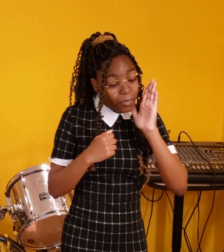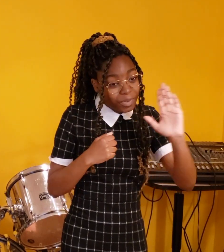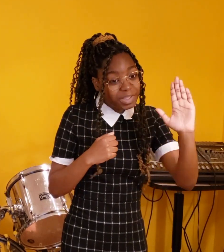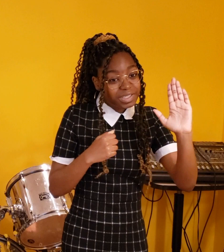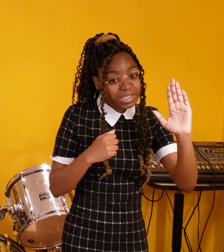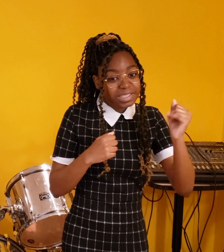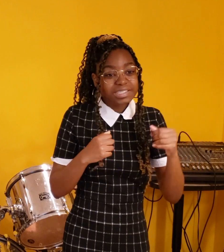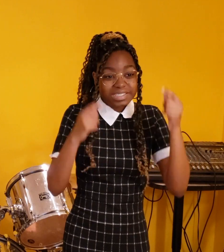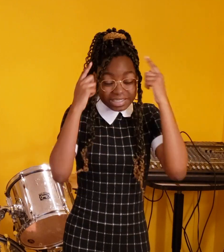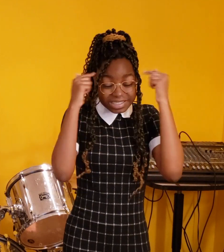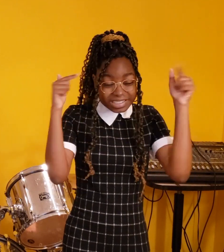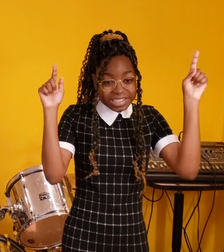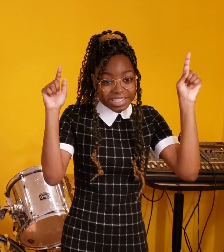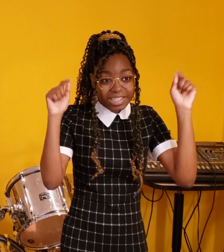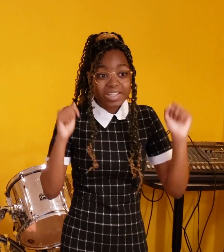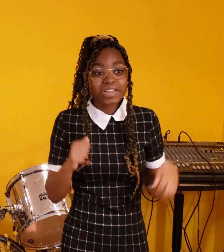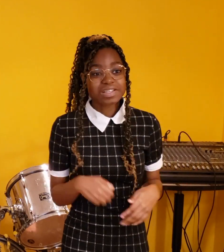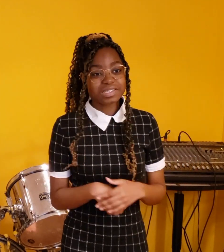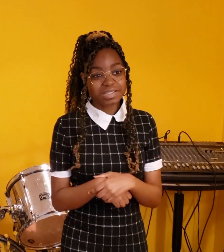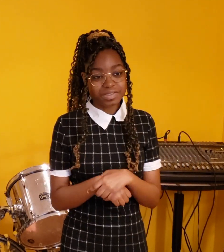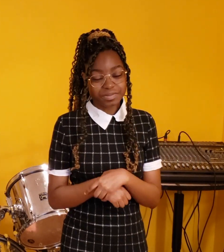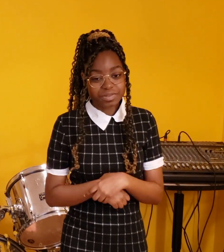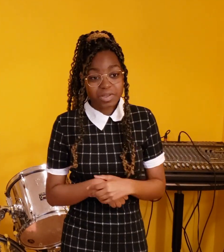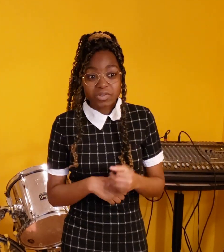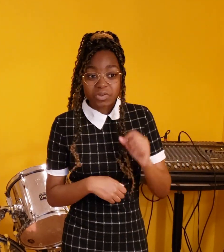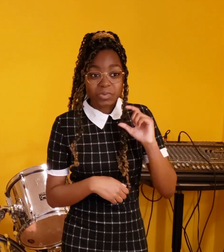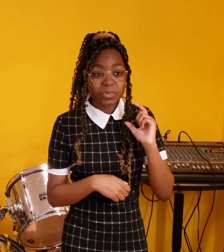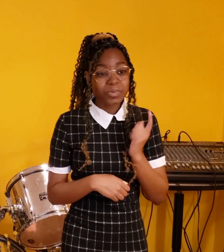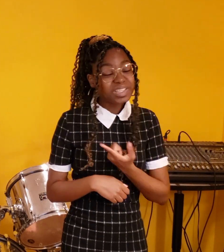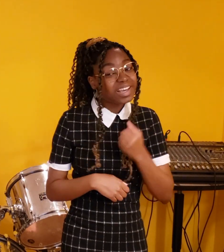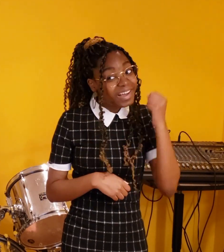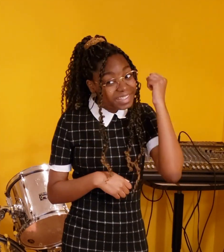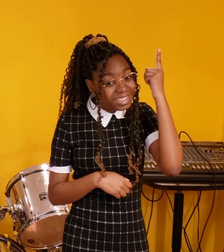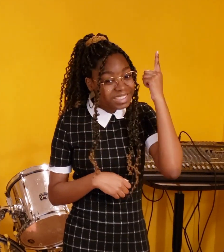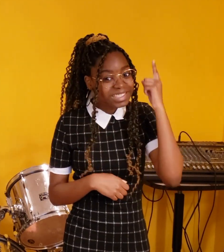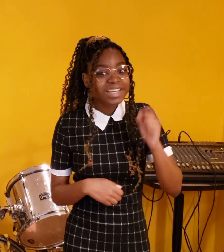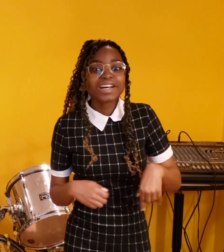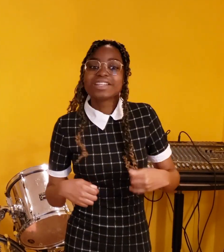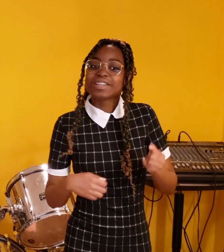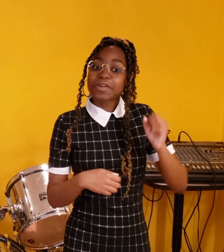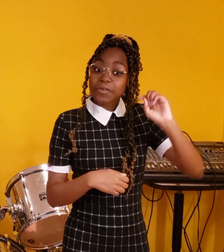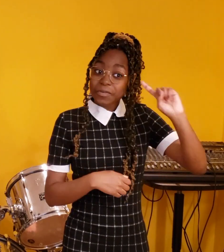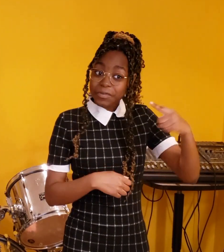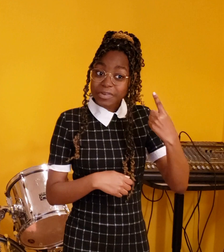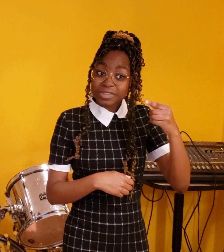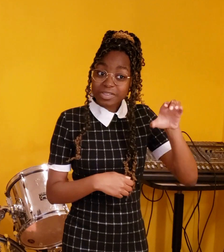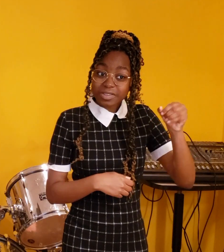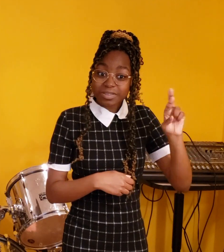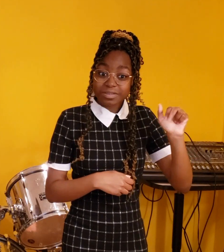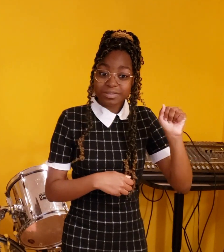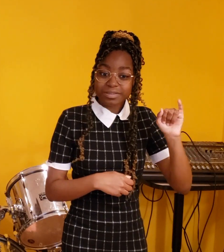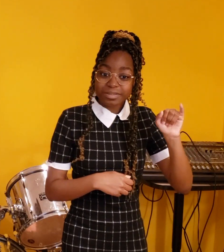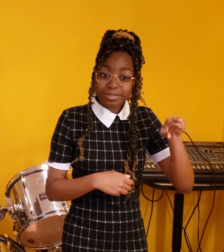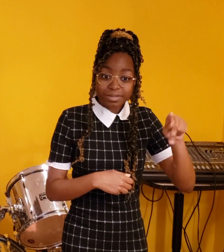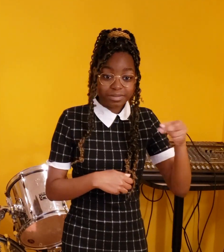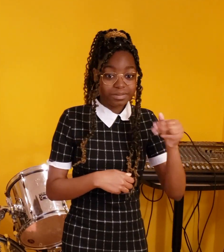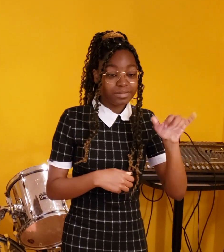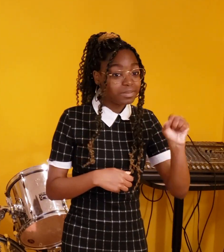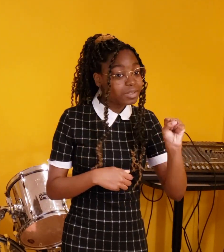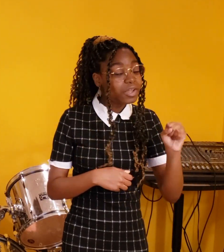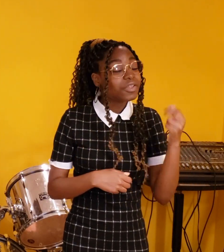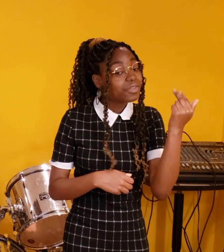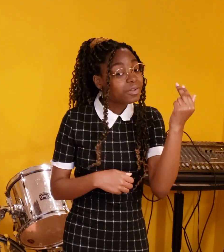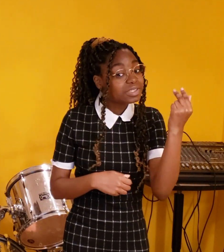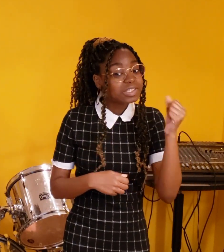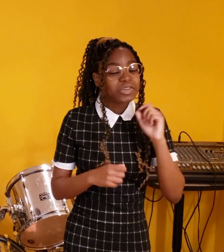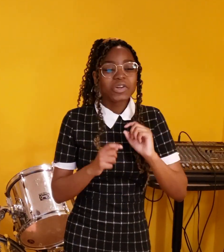be knowledge, it shall vanish away. So we see right away, 1 Corinthians 13 is talking about love. Jesus is talking about God. Charity.